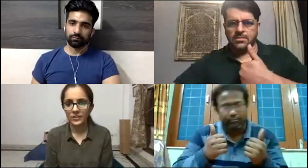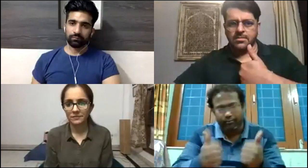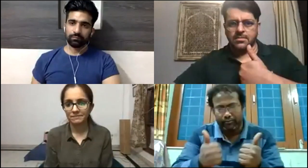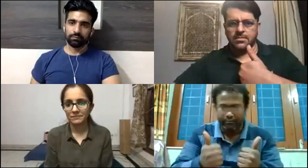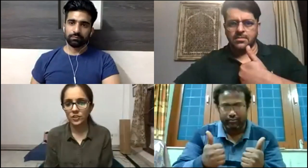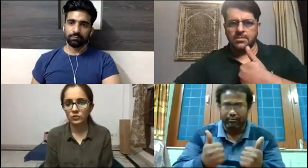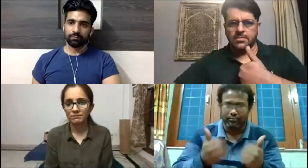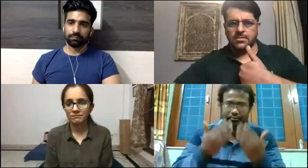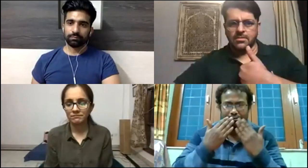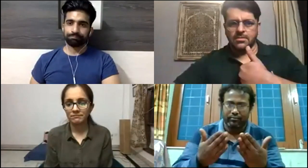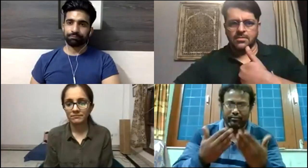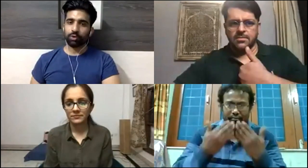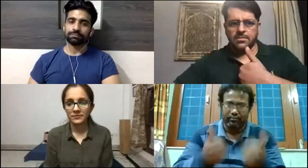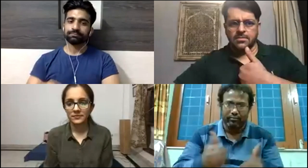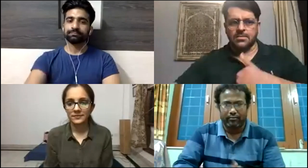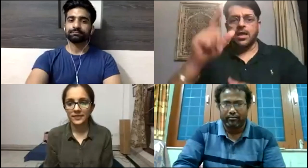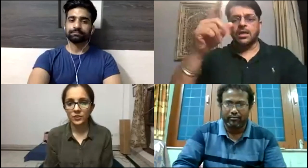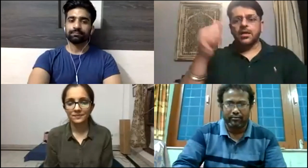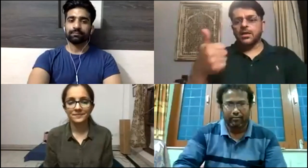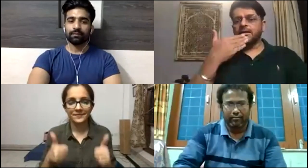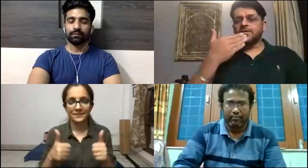All right. Thank you. Awesome.